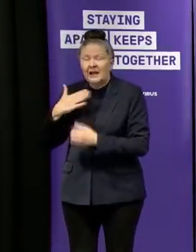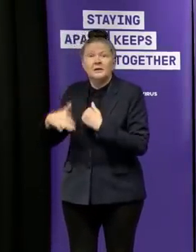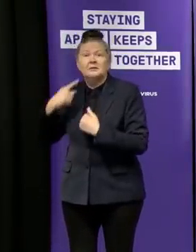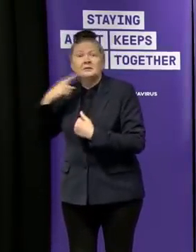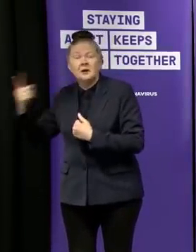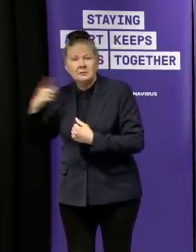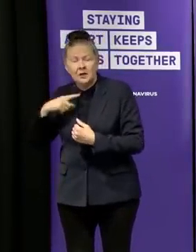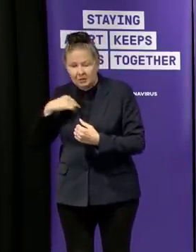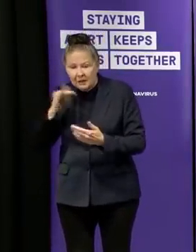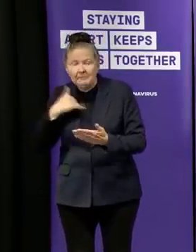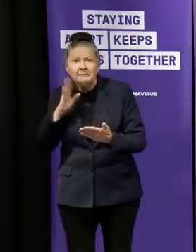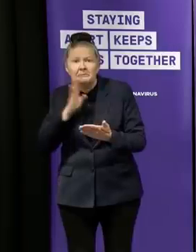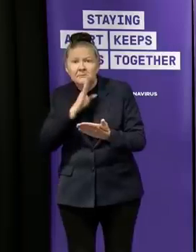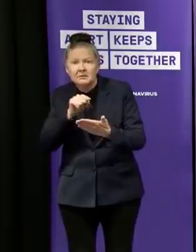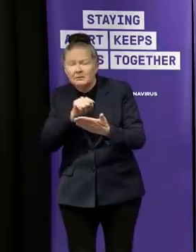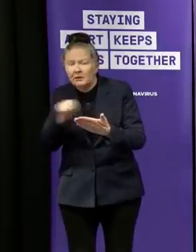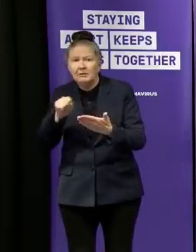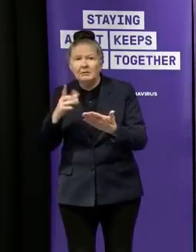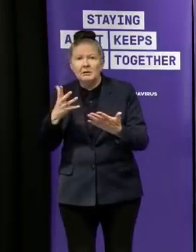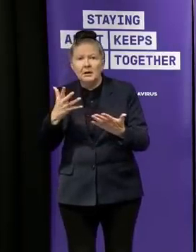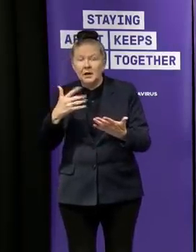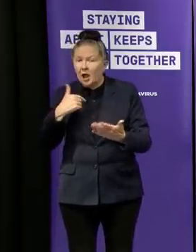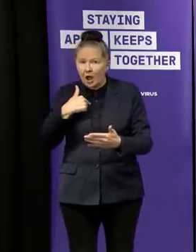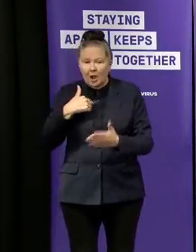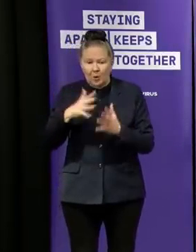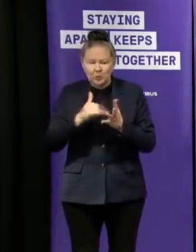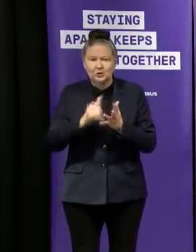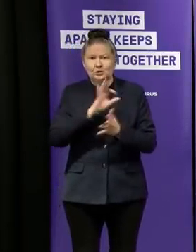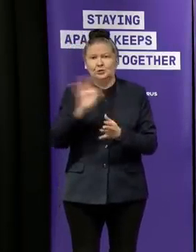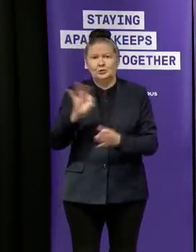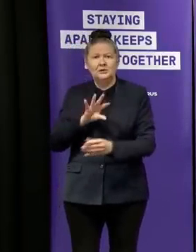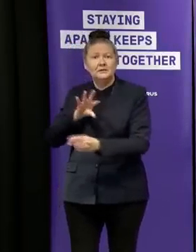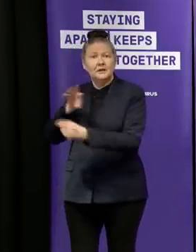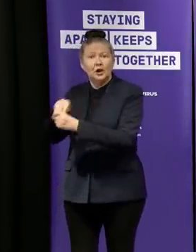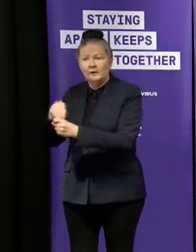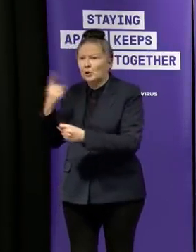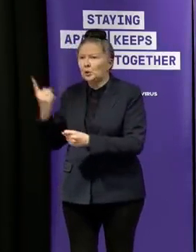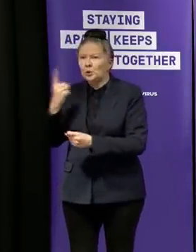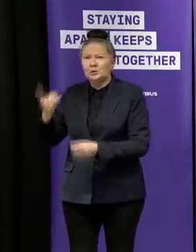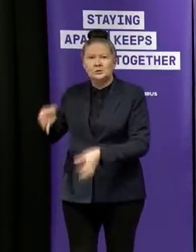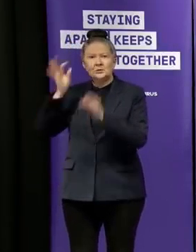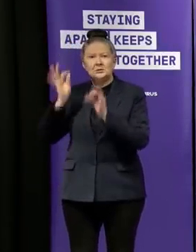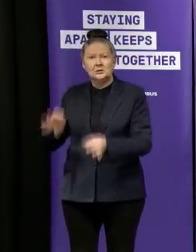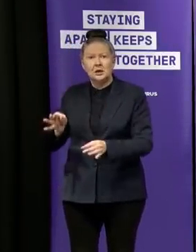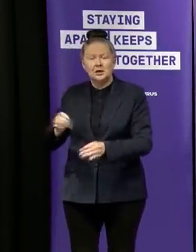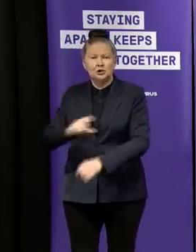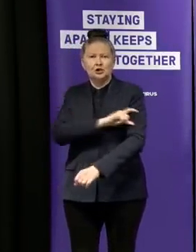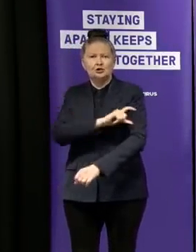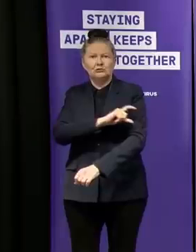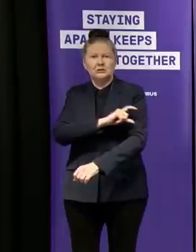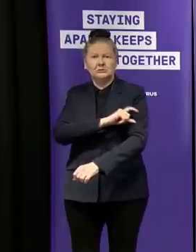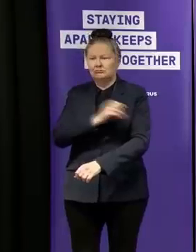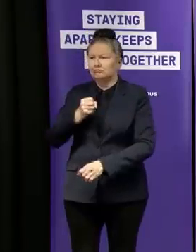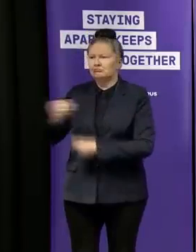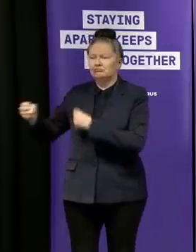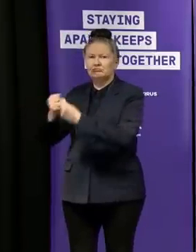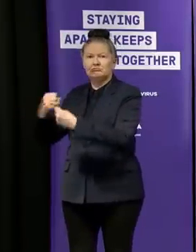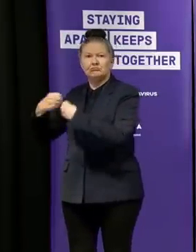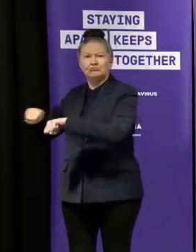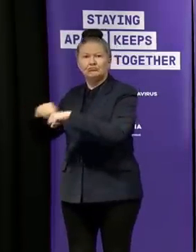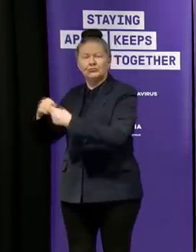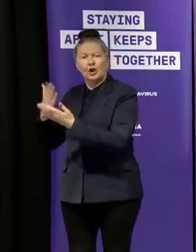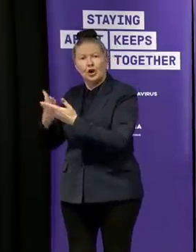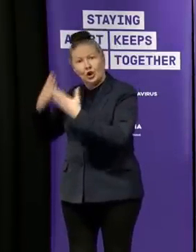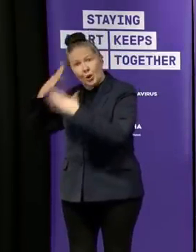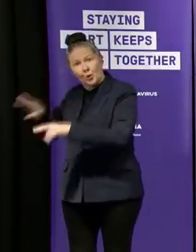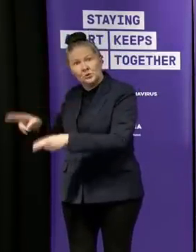I was never involved in the decision-making around private security. I didn't get asked